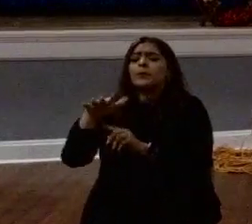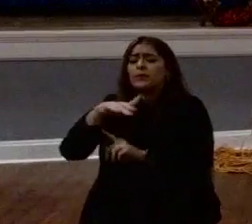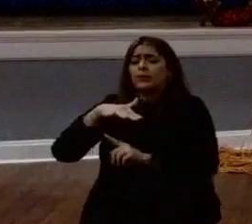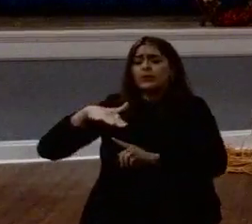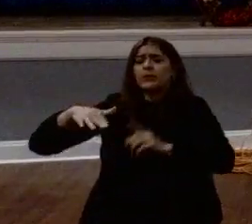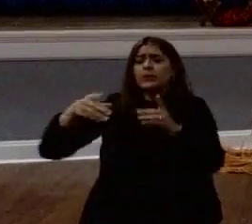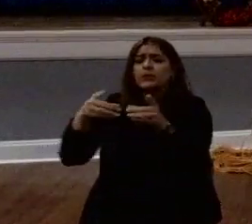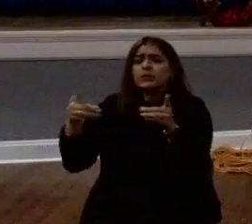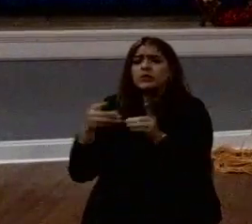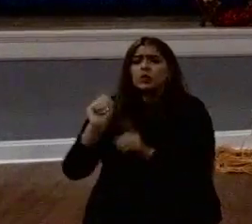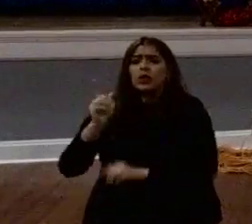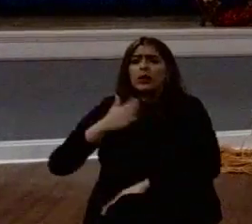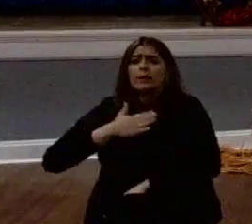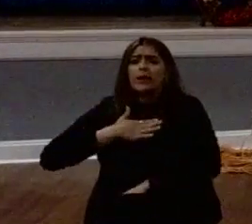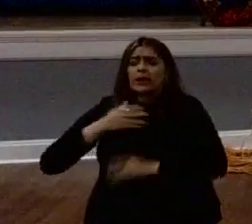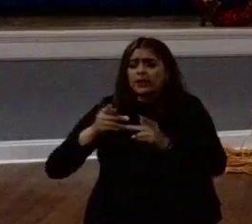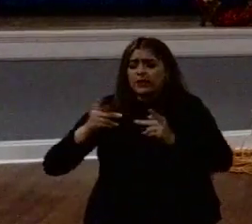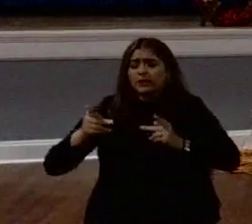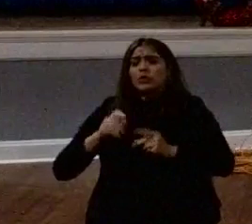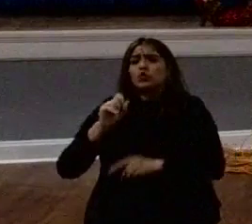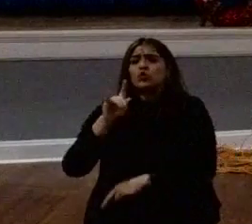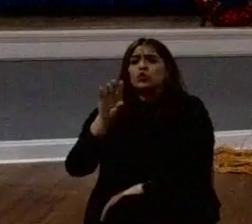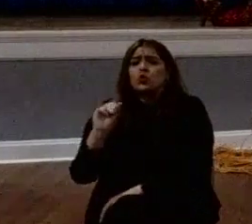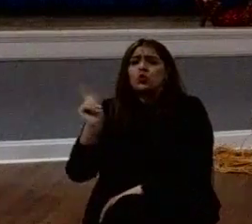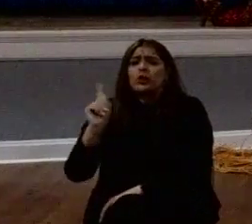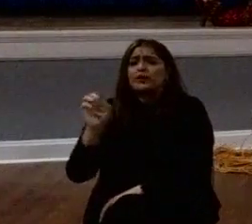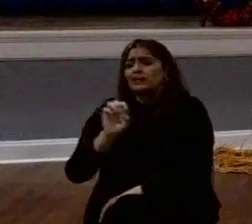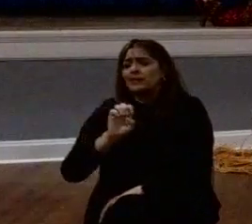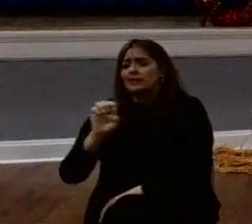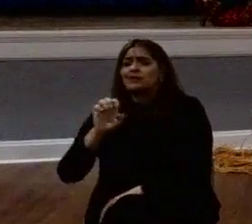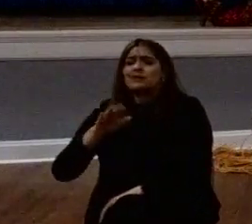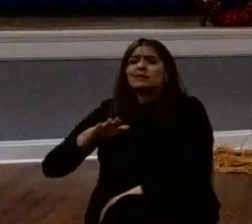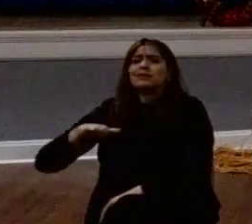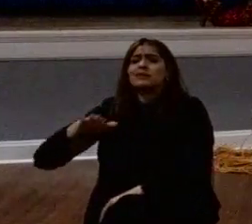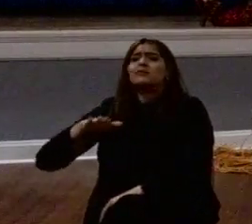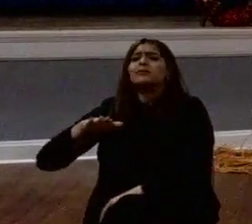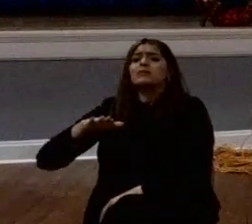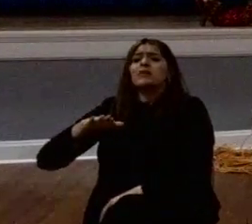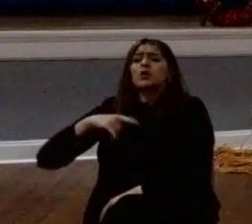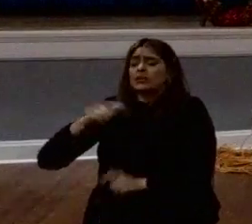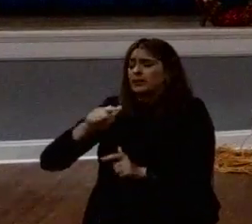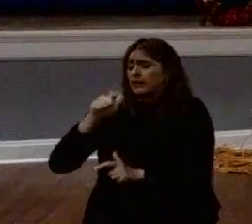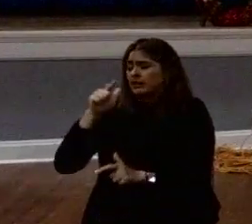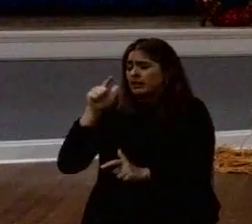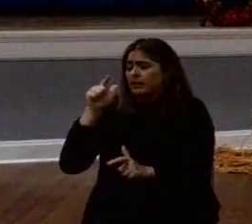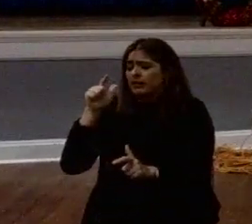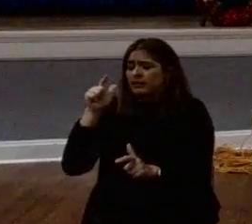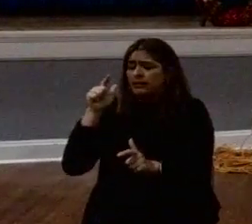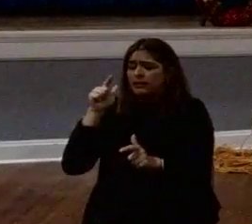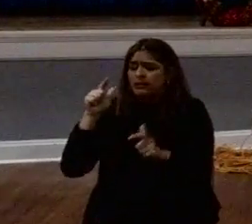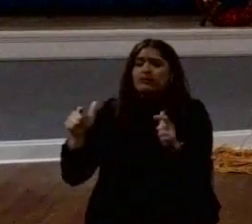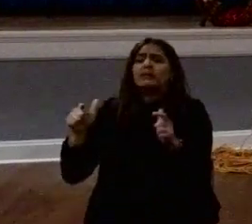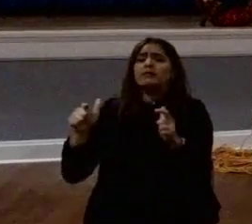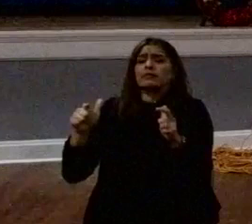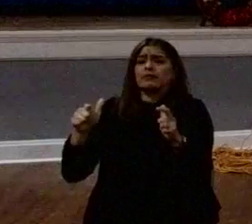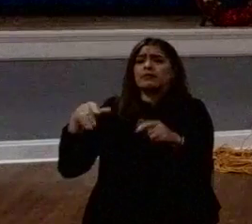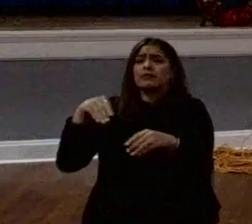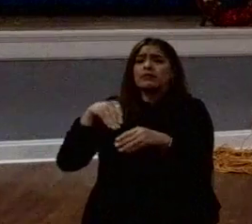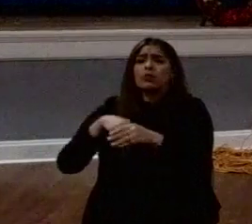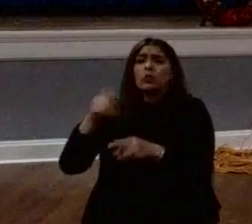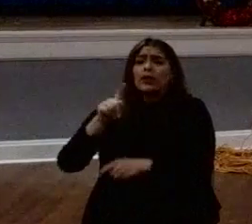East Houston Street, and it was the largest film studio in the state of Texas. And